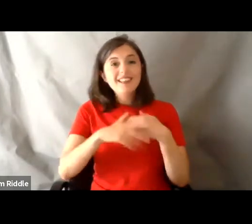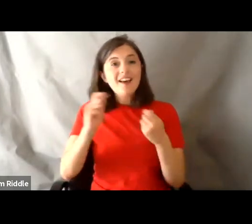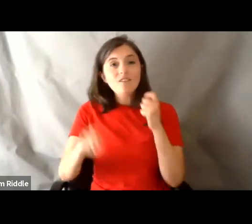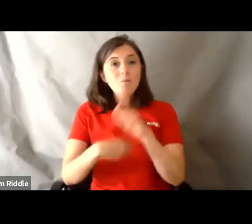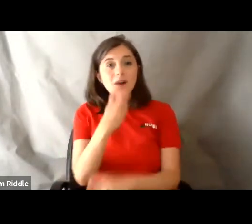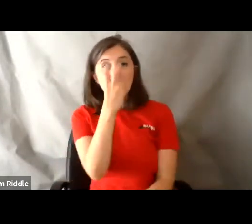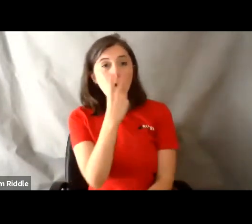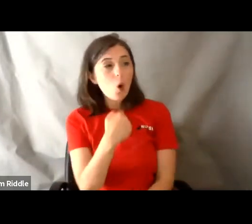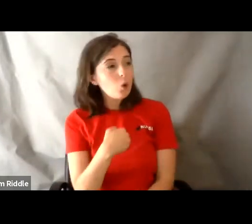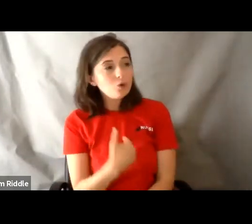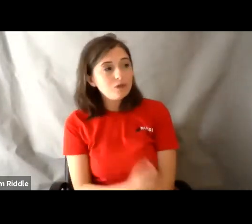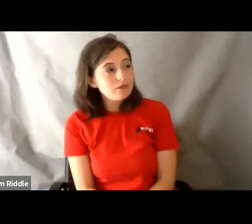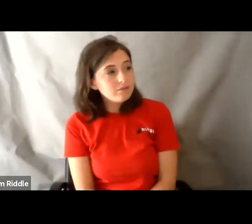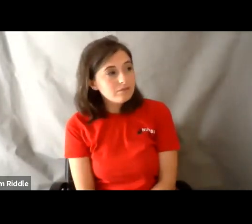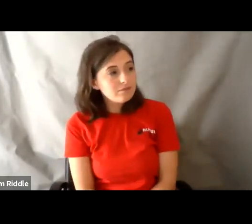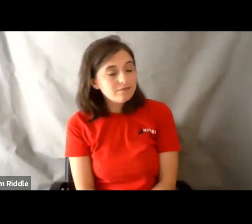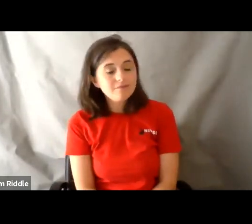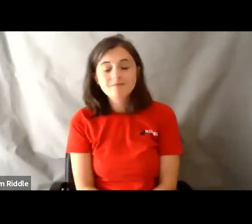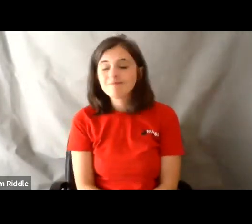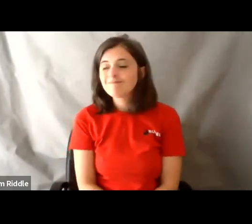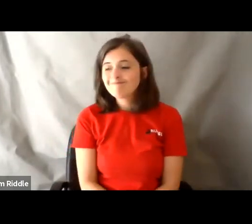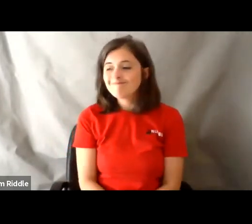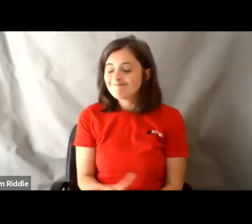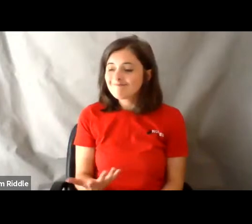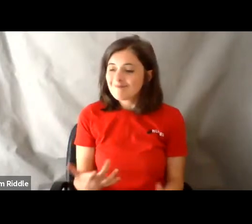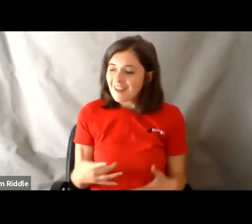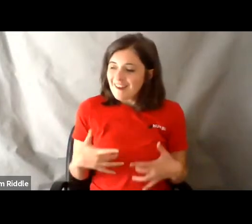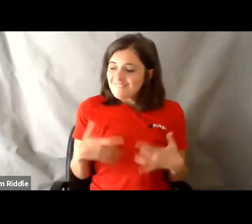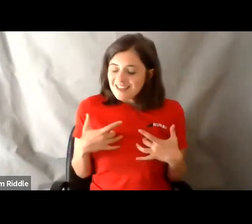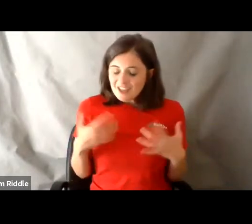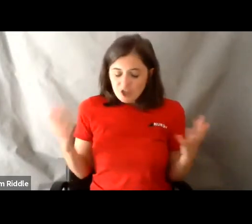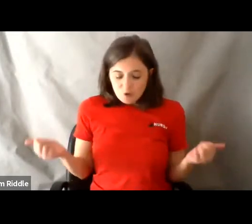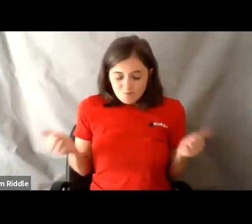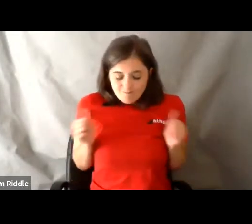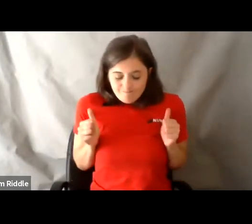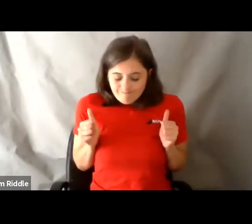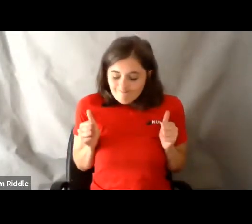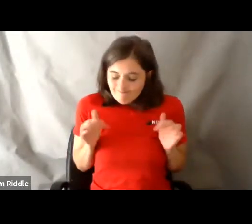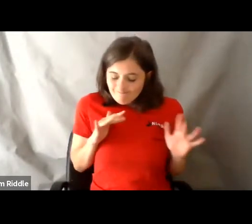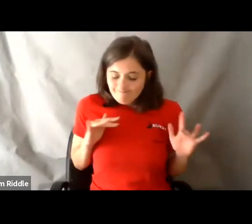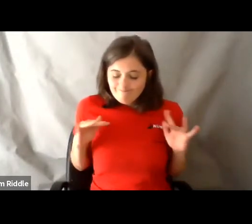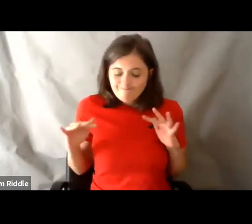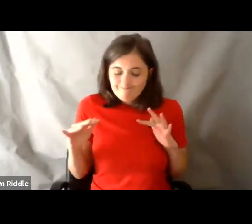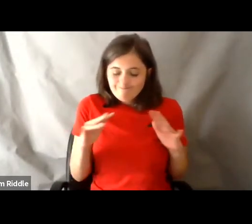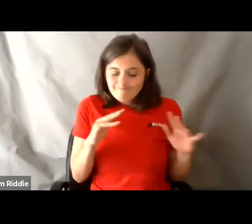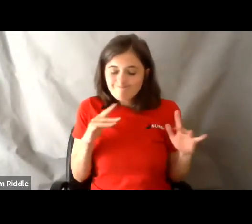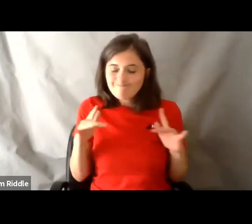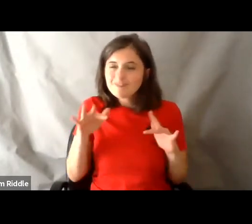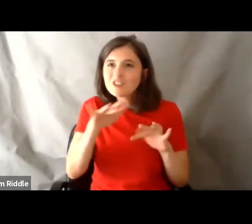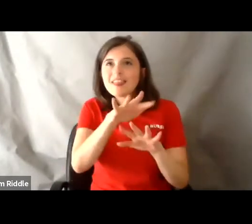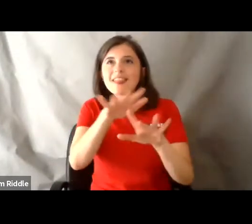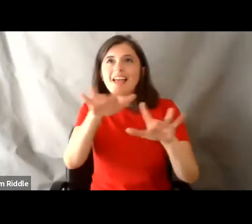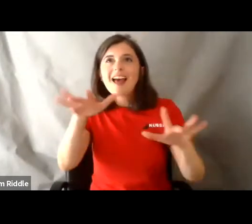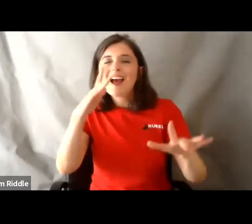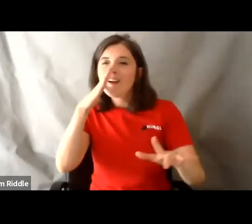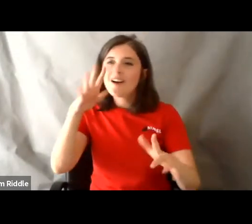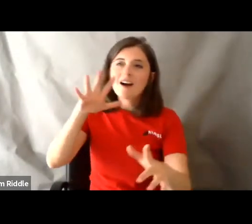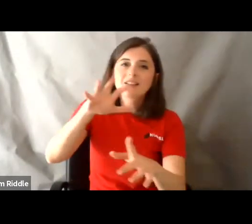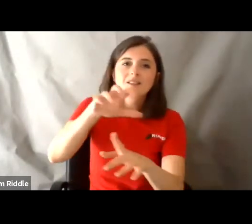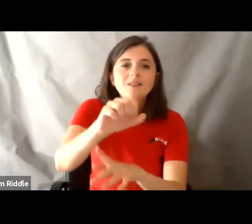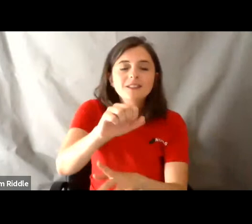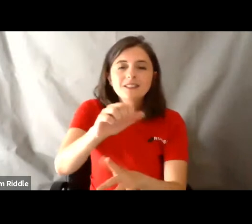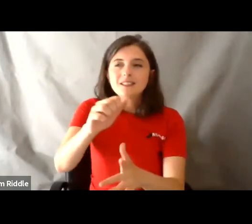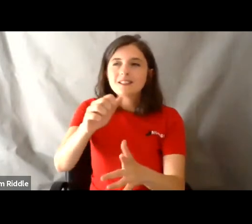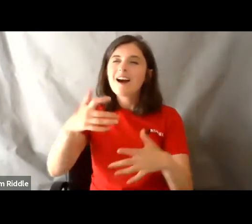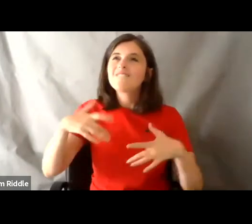old. I feel you all about me, just beyond my reach. I feel you in the